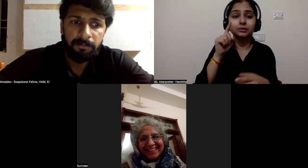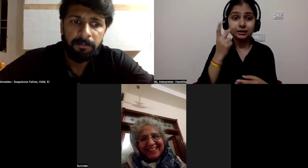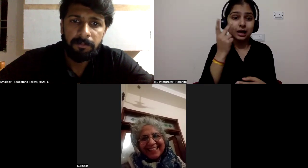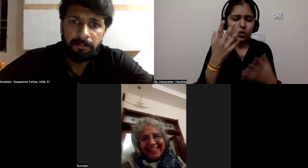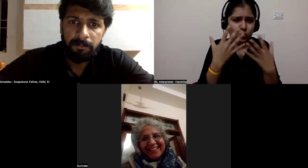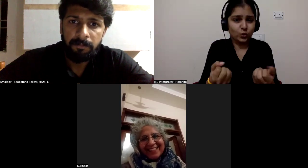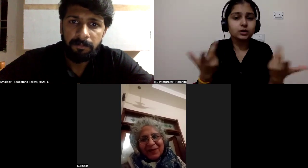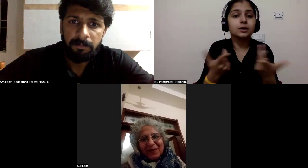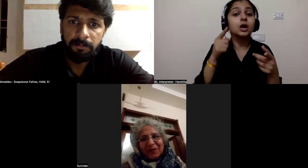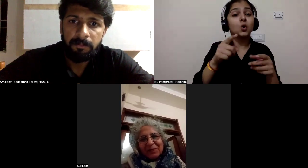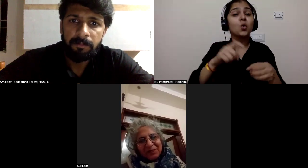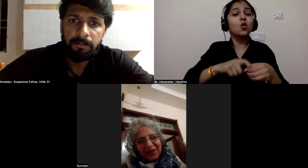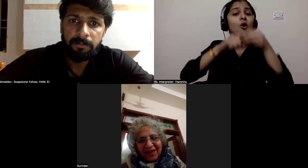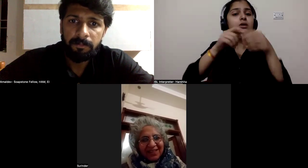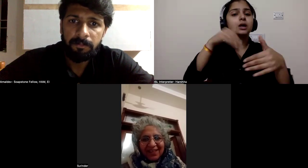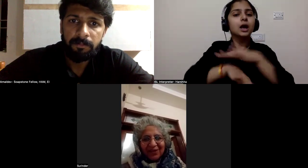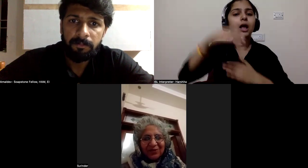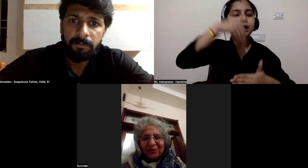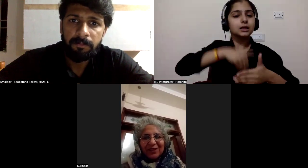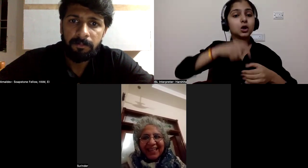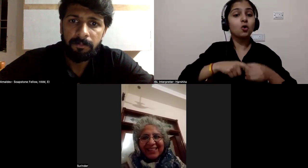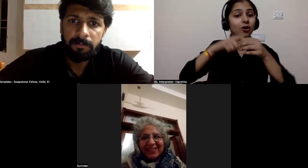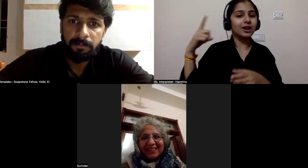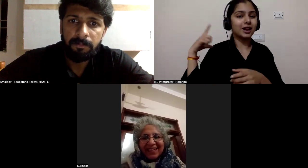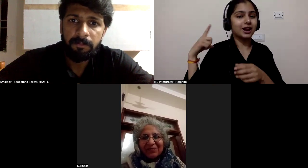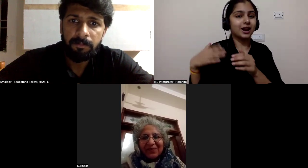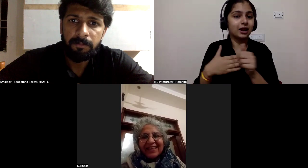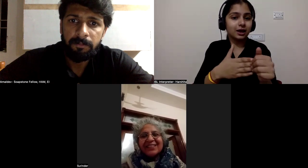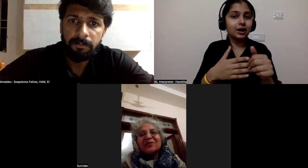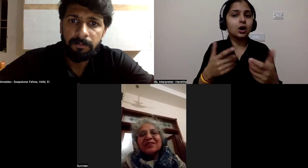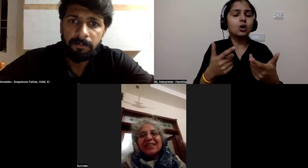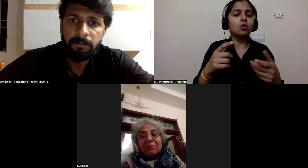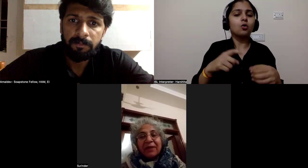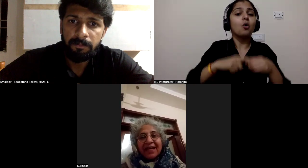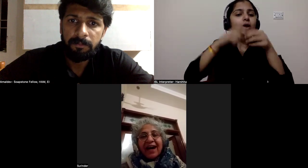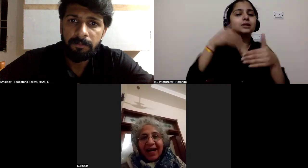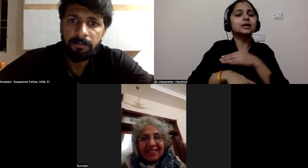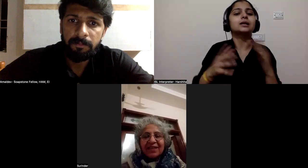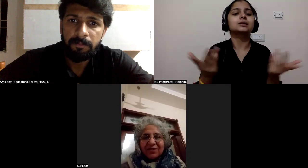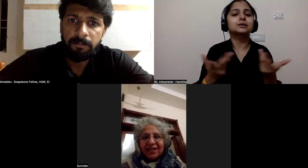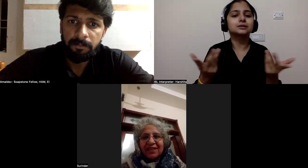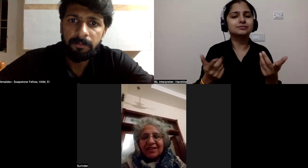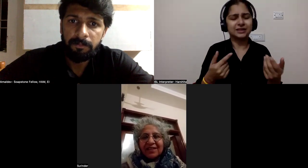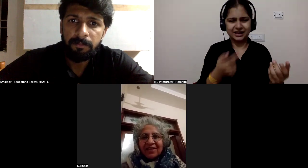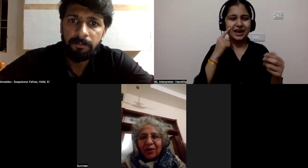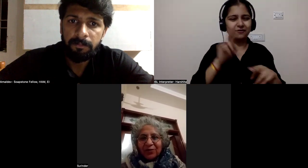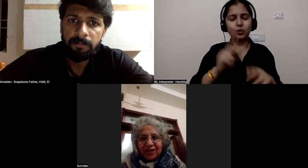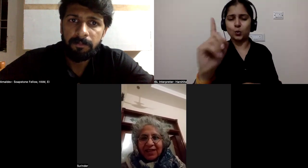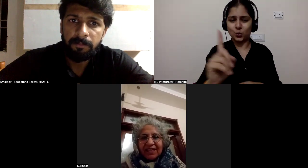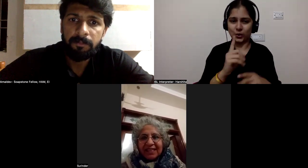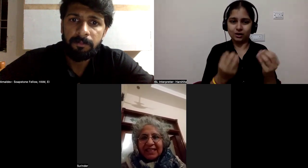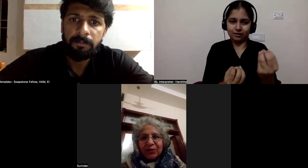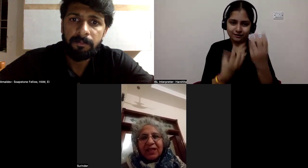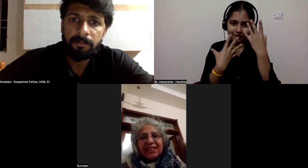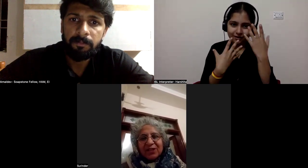leaders. So if any one of you would like to come and make us aware of